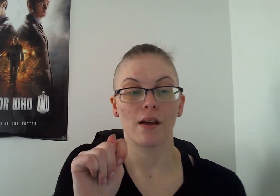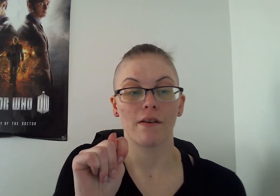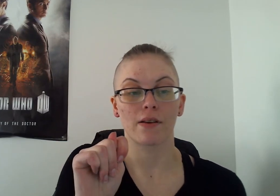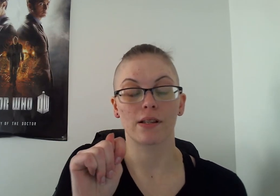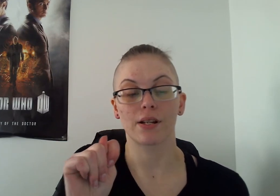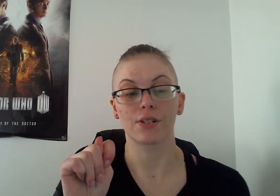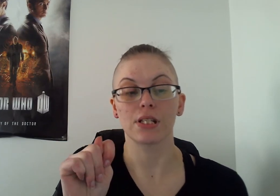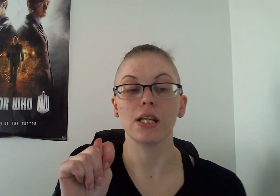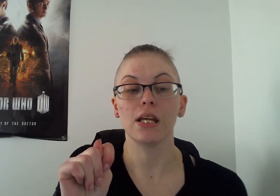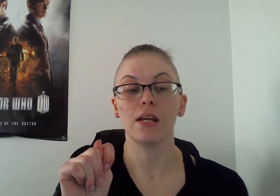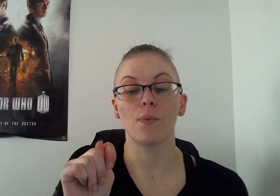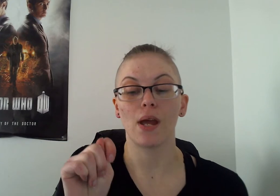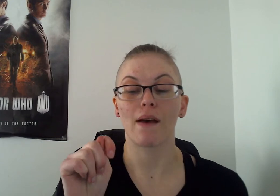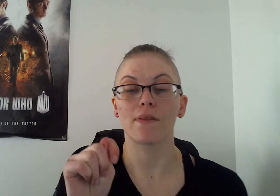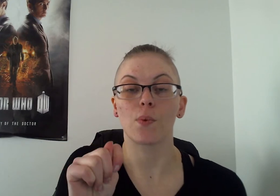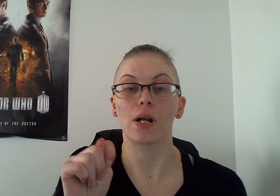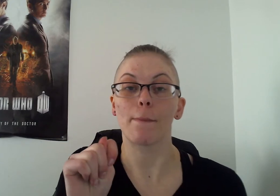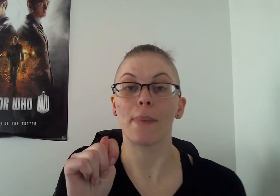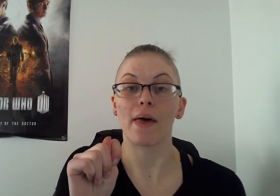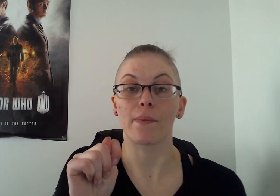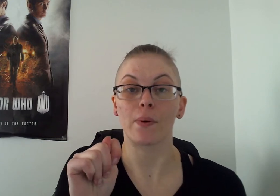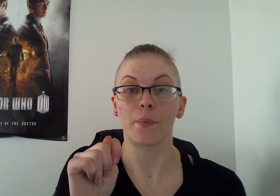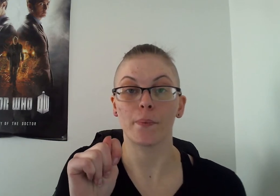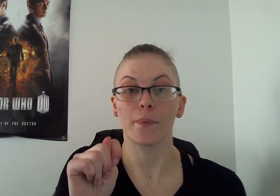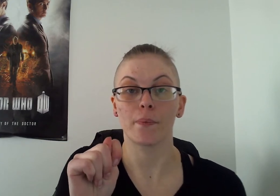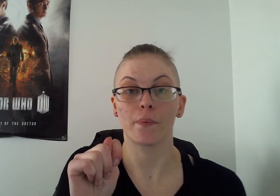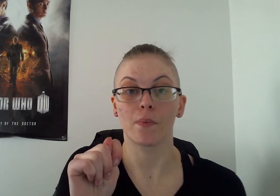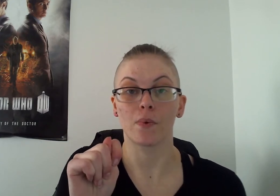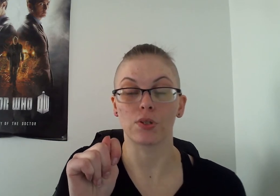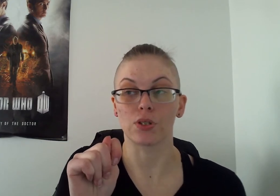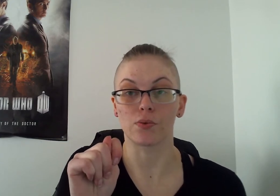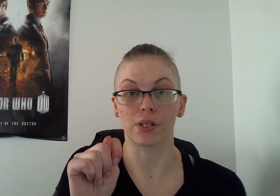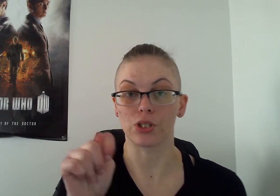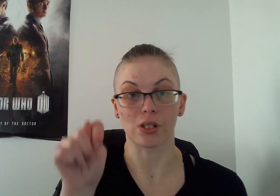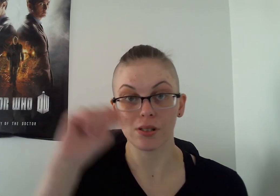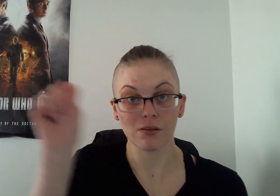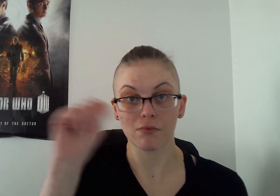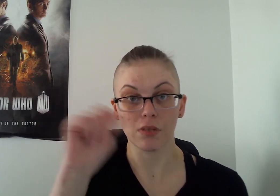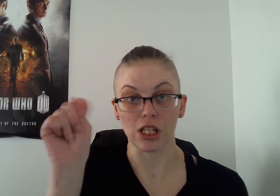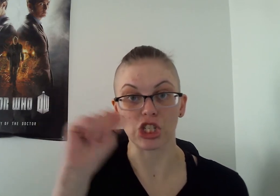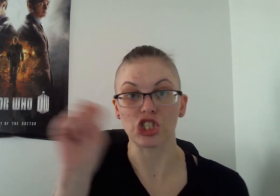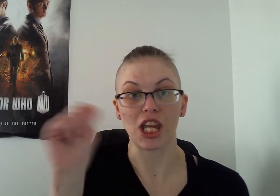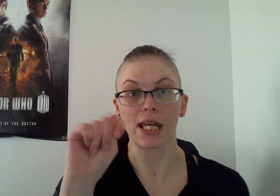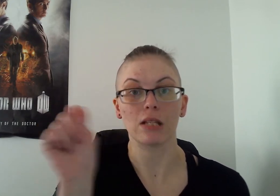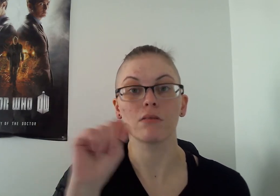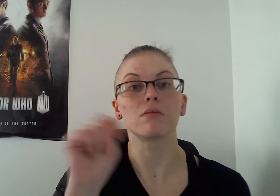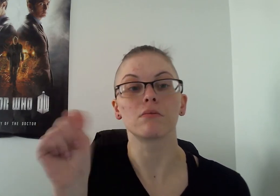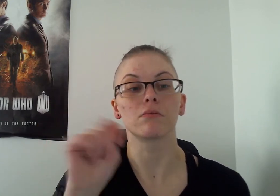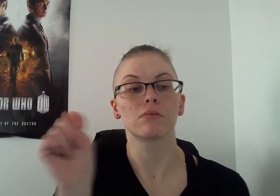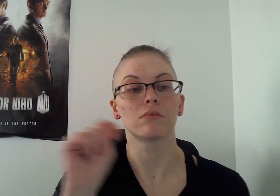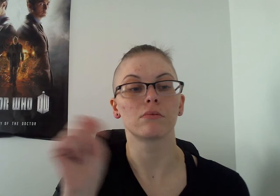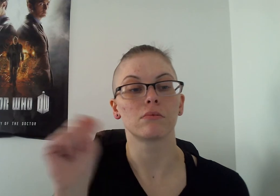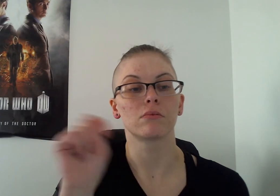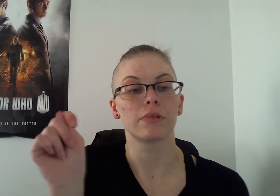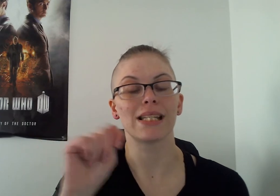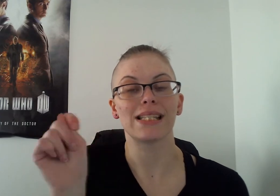For the letter T, we have the word bathroom, which is really just, you shake it.